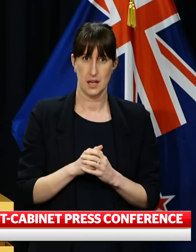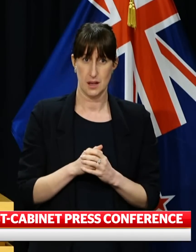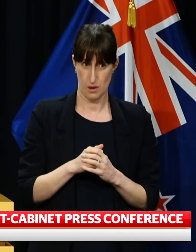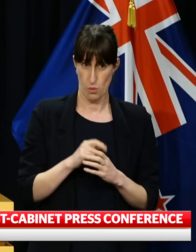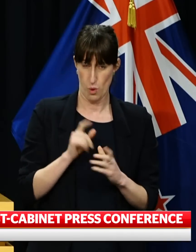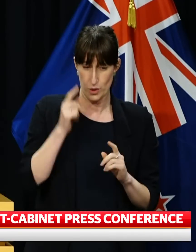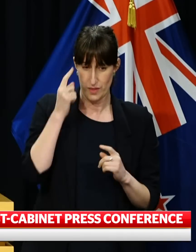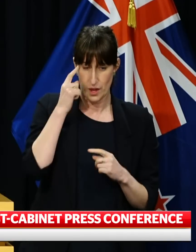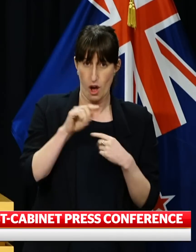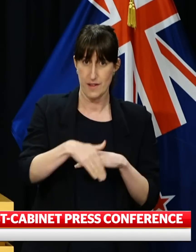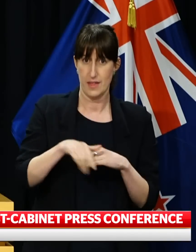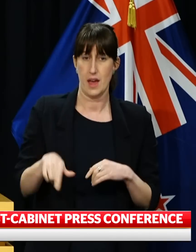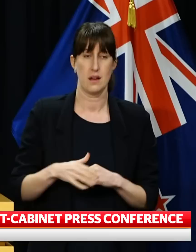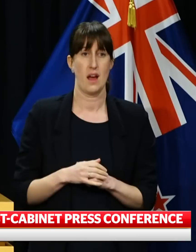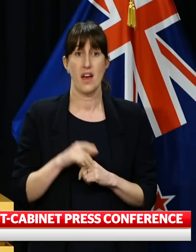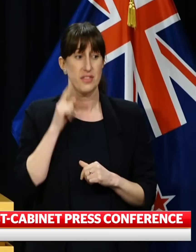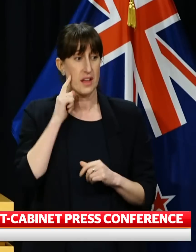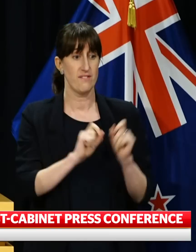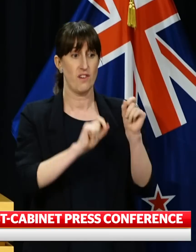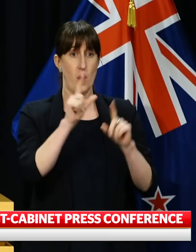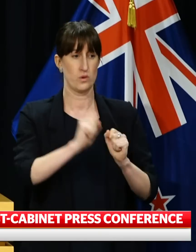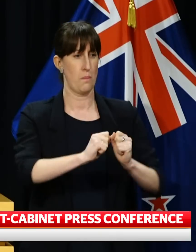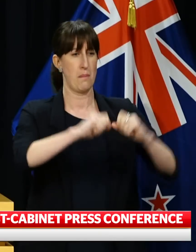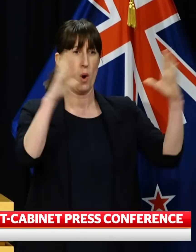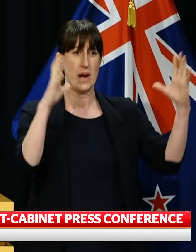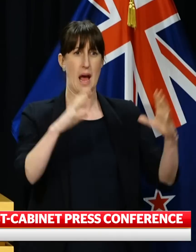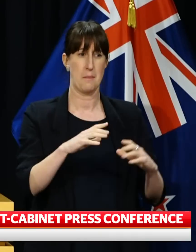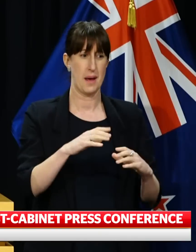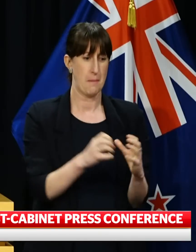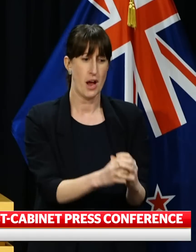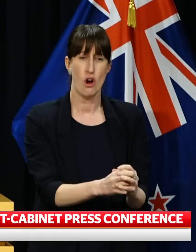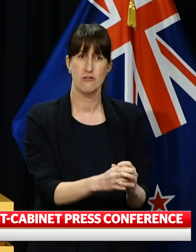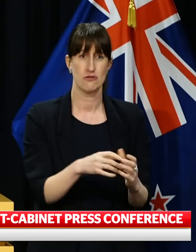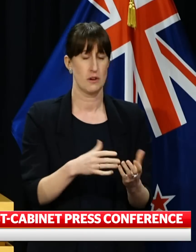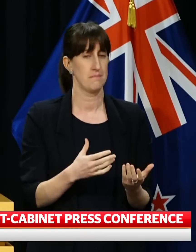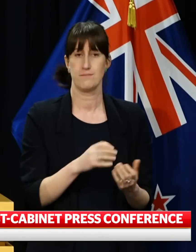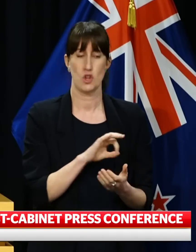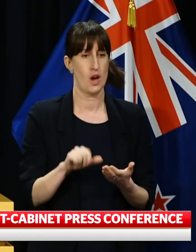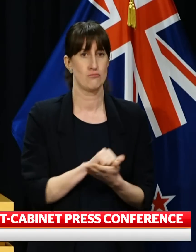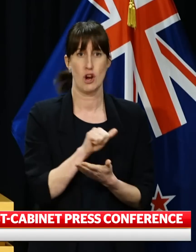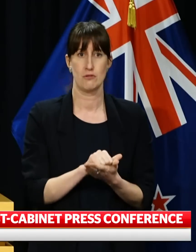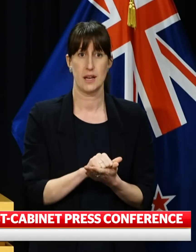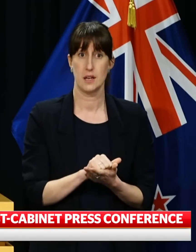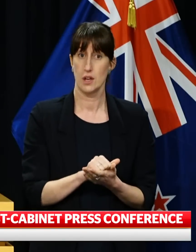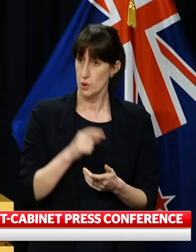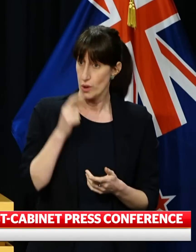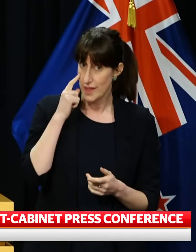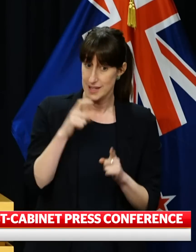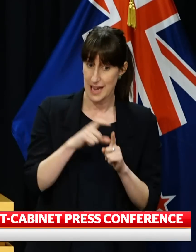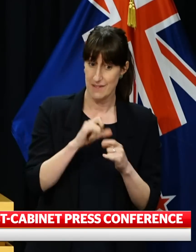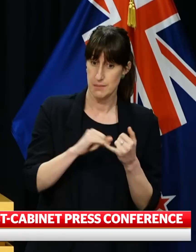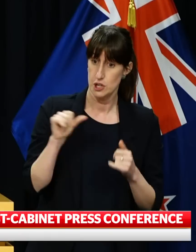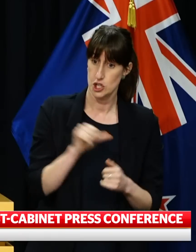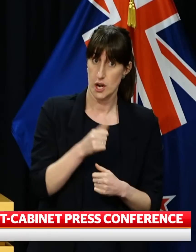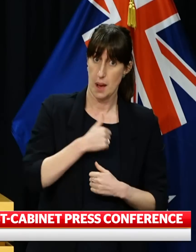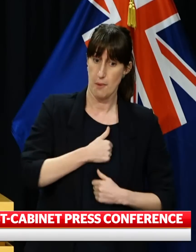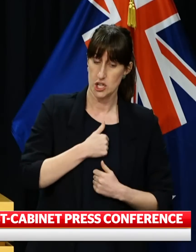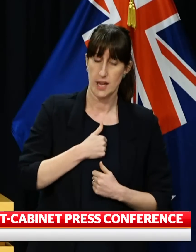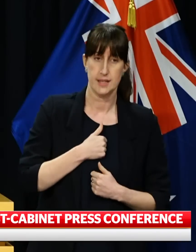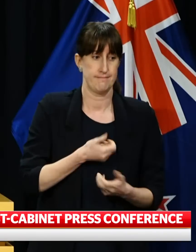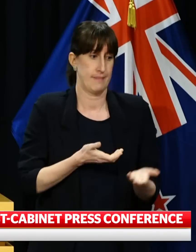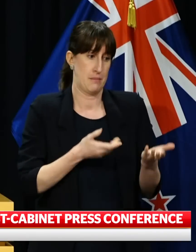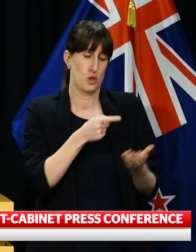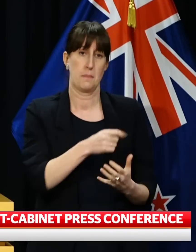ethnic minority are very funny at all. Do you think he should apologise? That's really a question for him. Prime Minister, Westpac has forecast today that